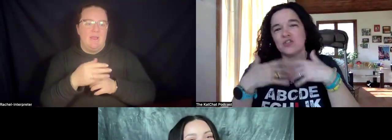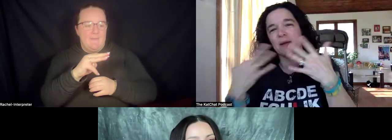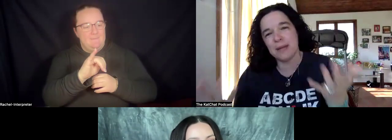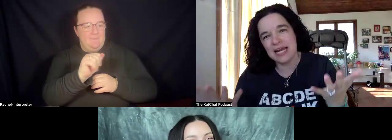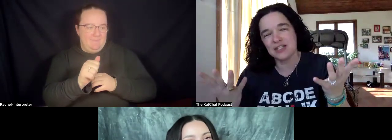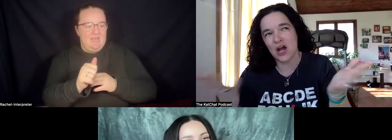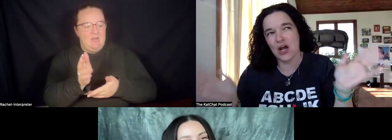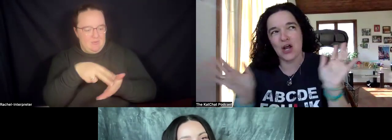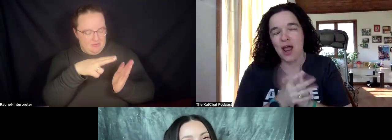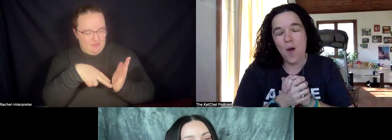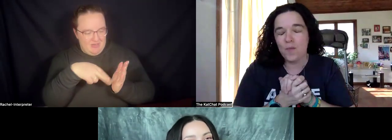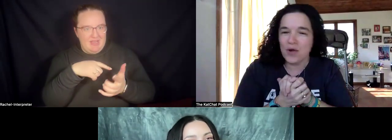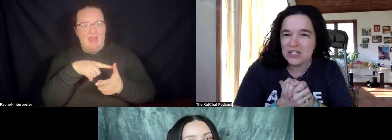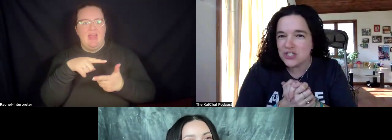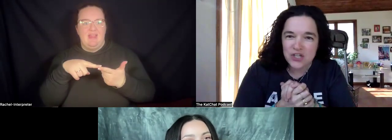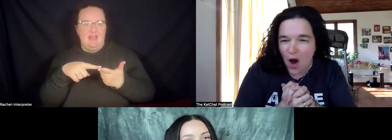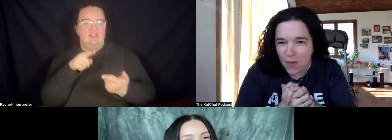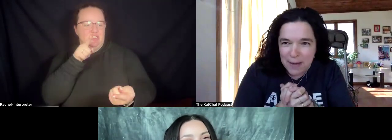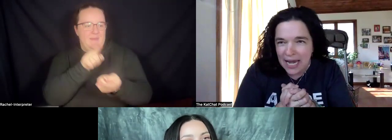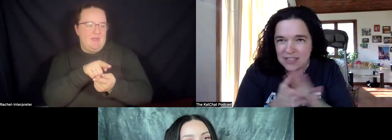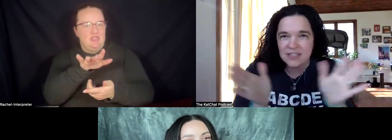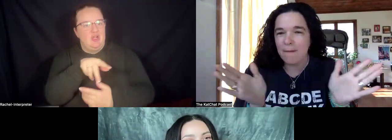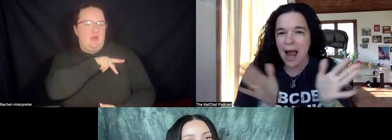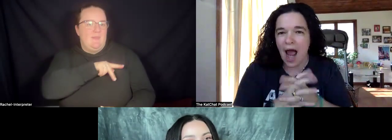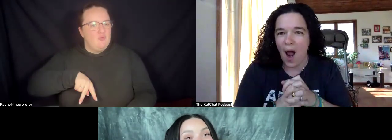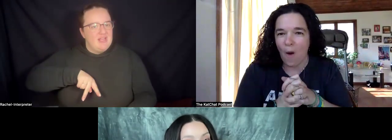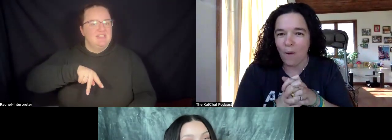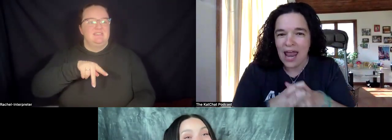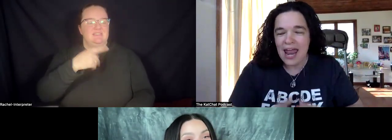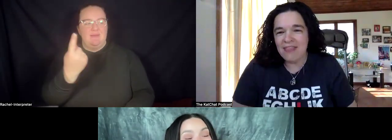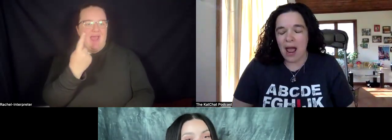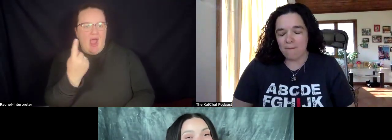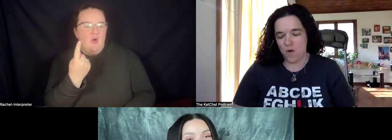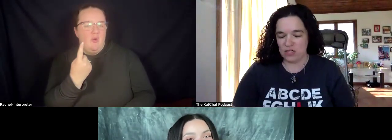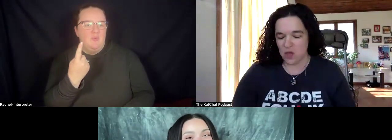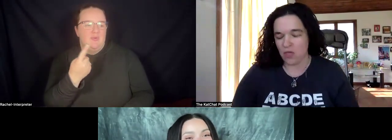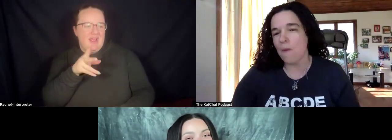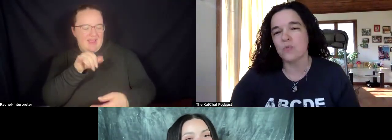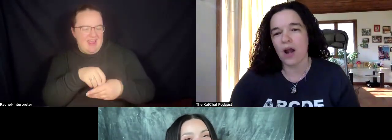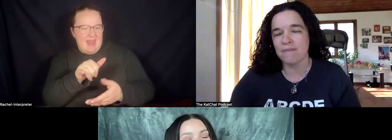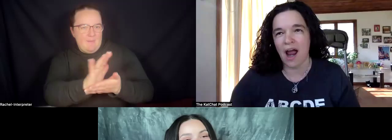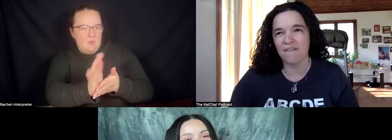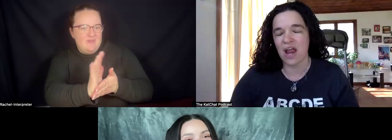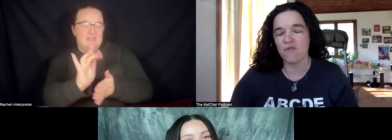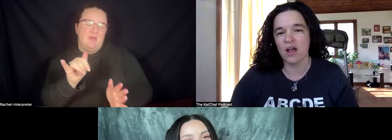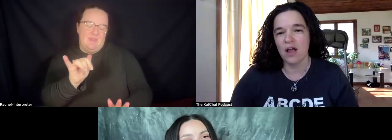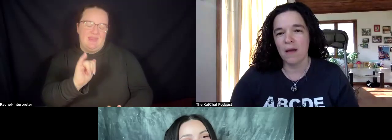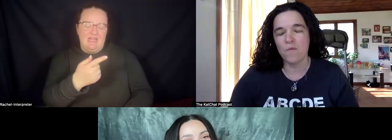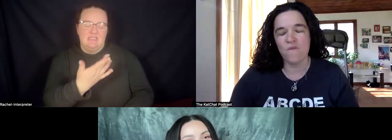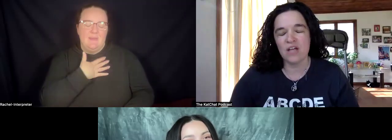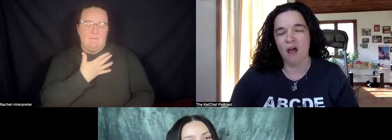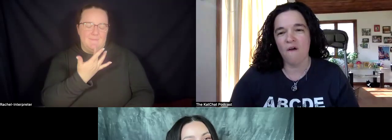and then she meets her Prince Charming somehow in that movie. So that was one of my